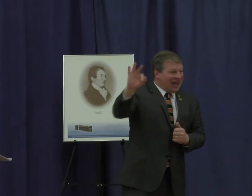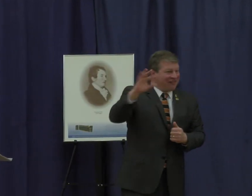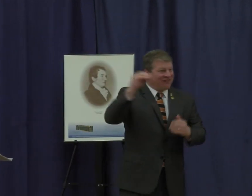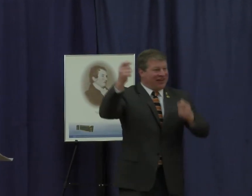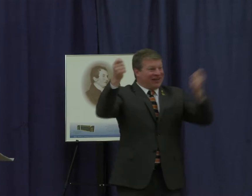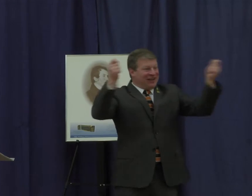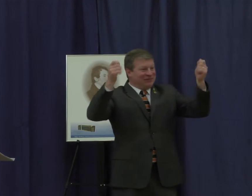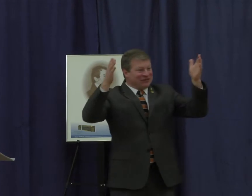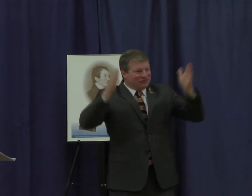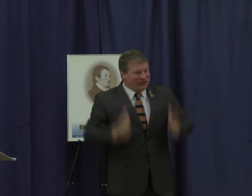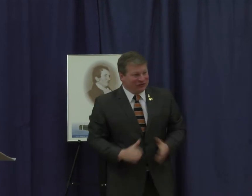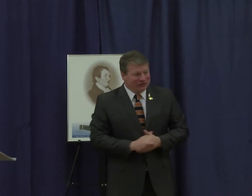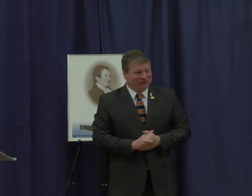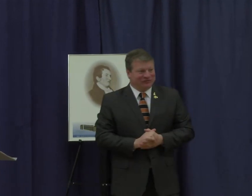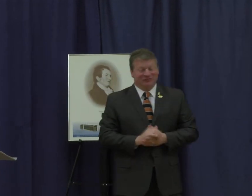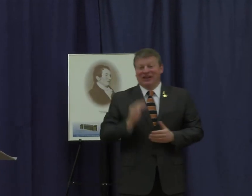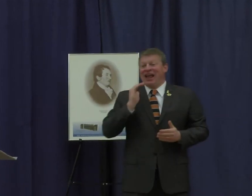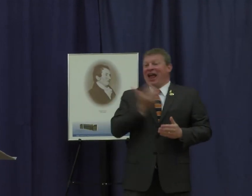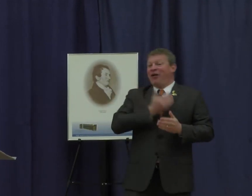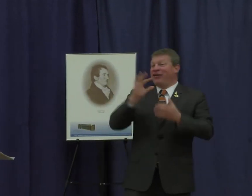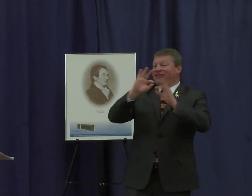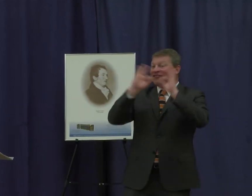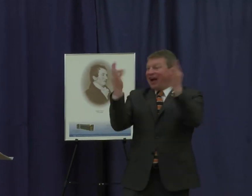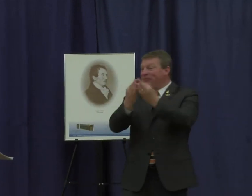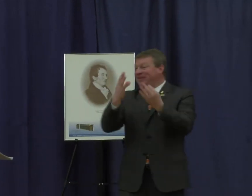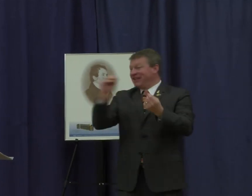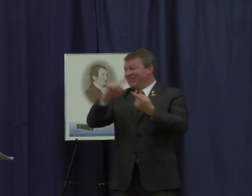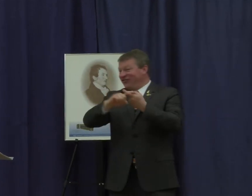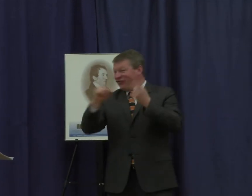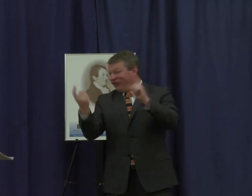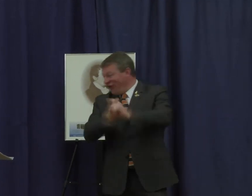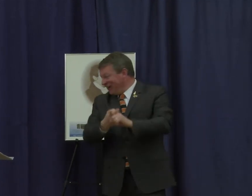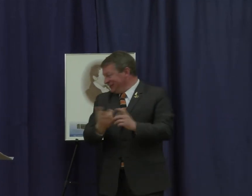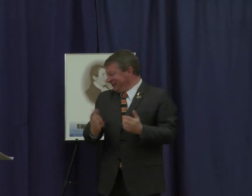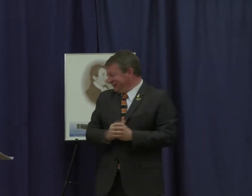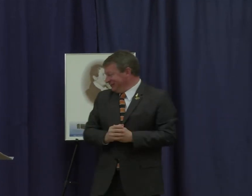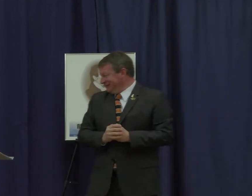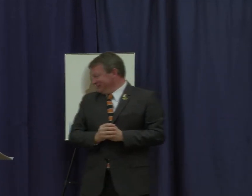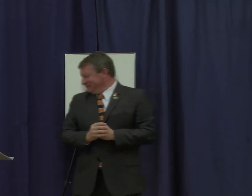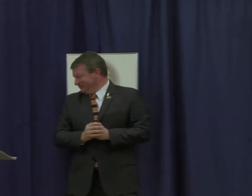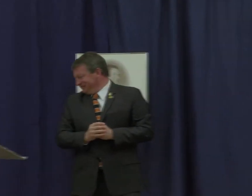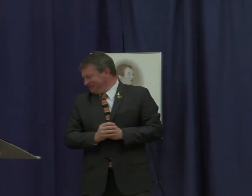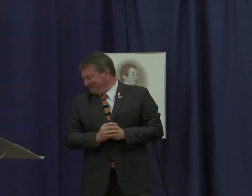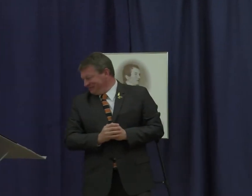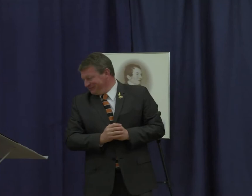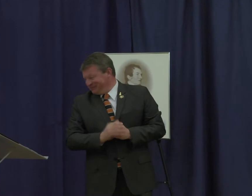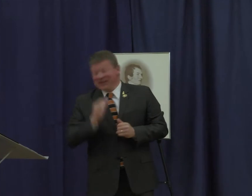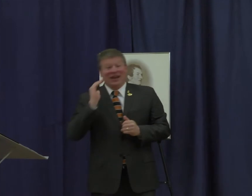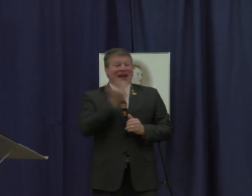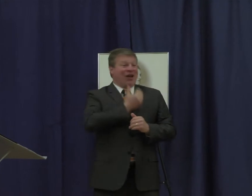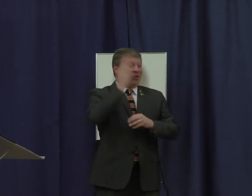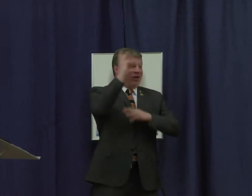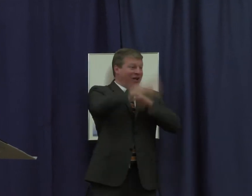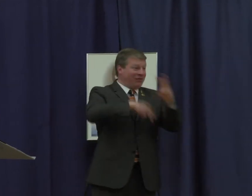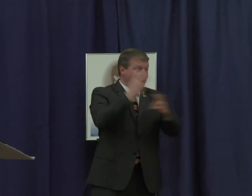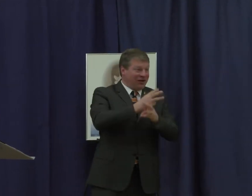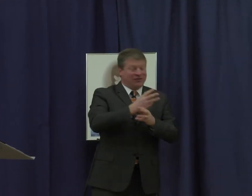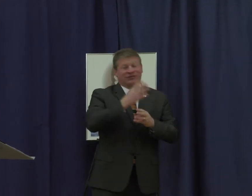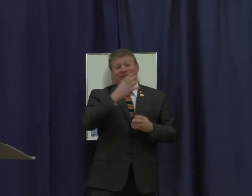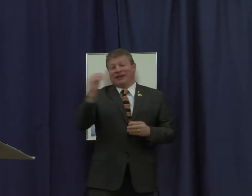our staff and administrators, our families, and our friends, our